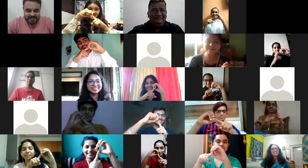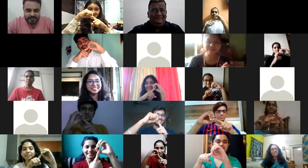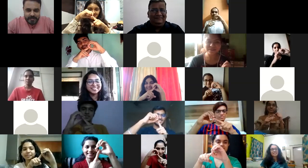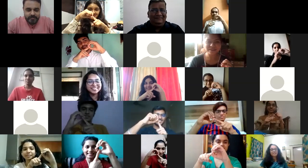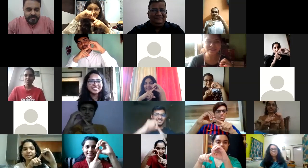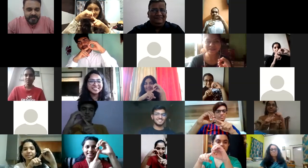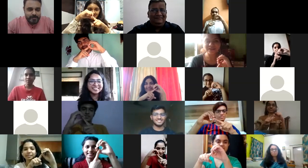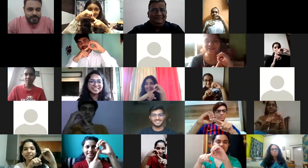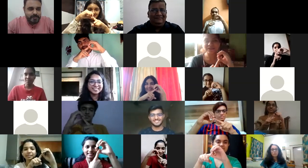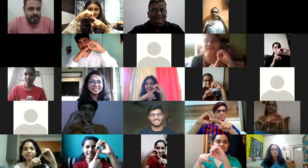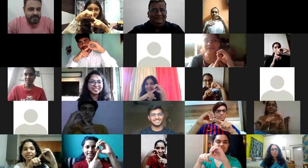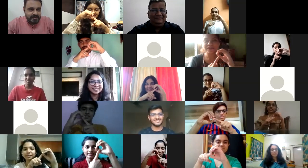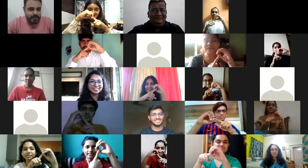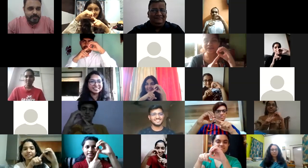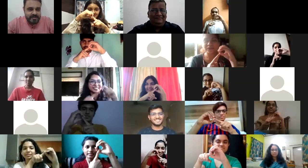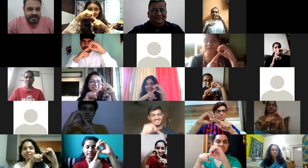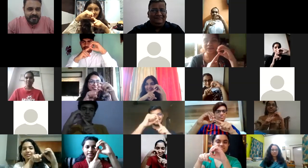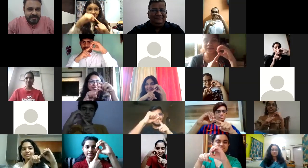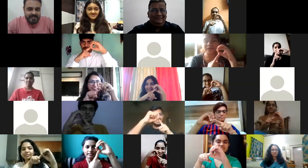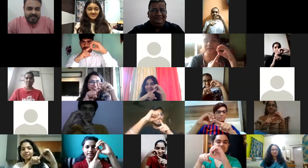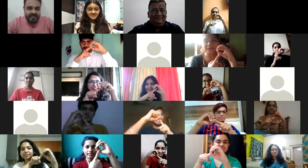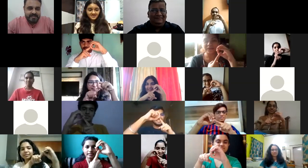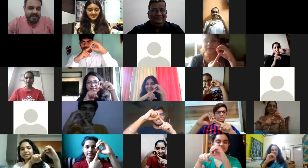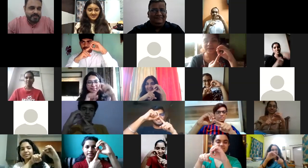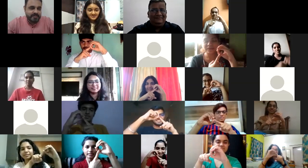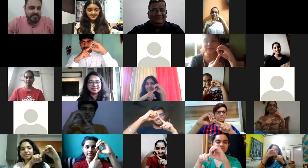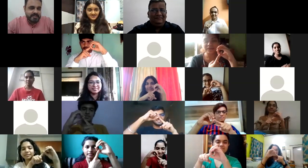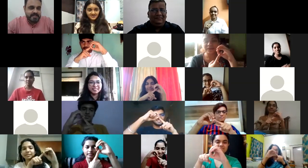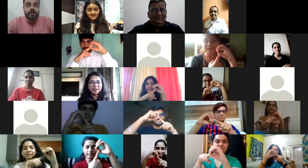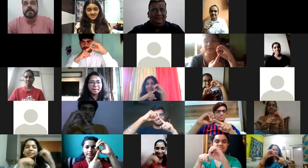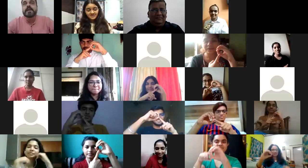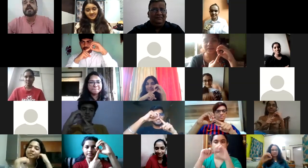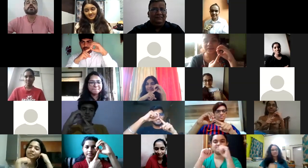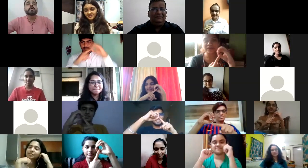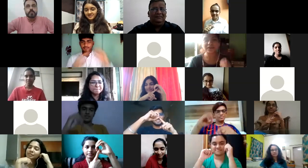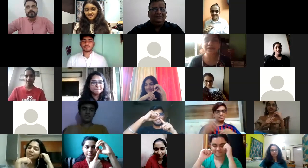Many of you are very close to what Q looks like. Okay, so we'll still ask Gopal. Q.